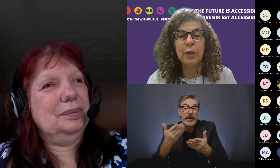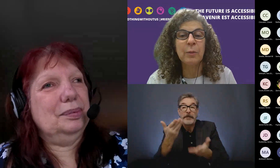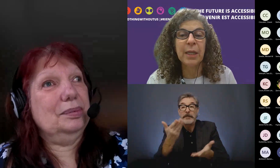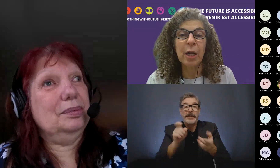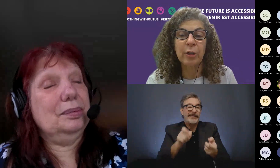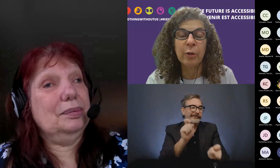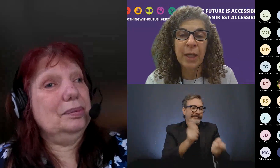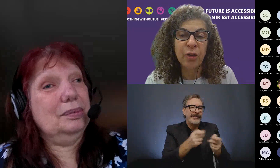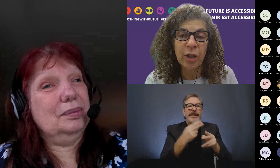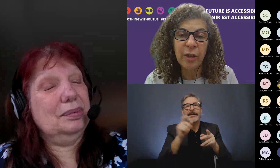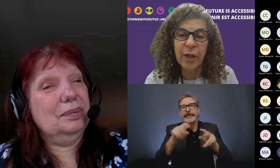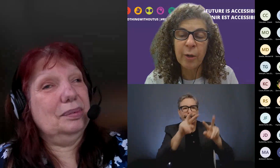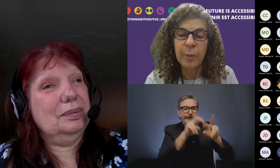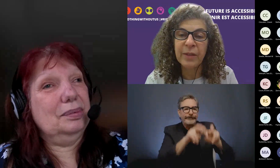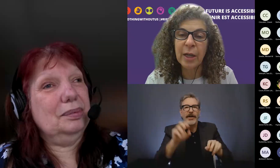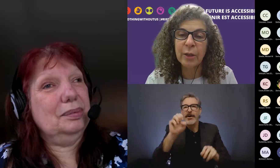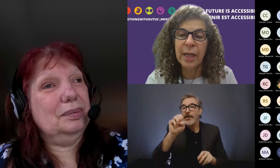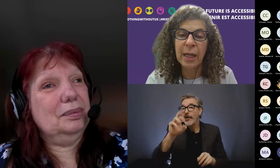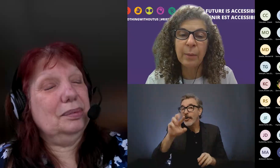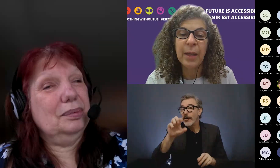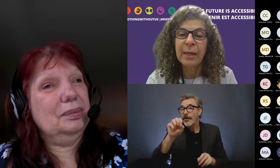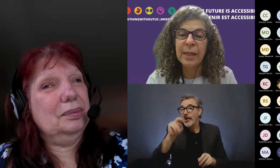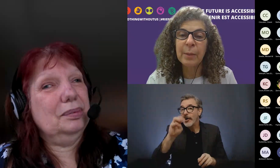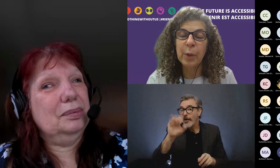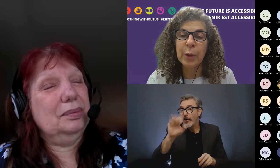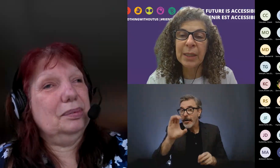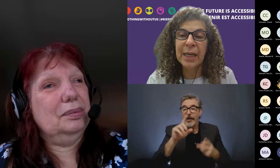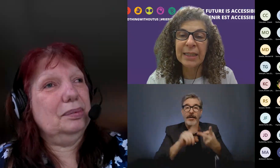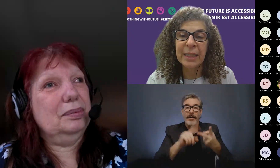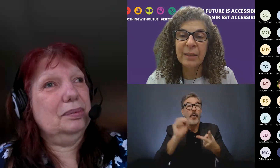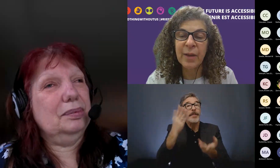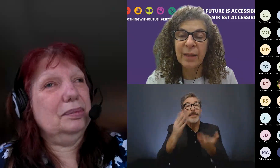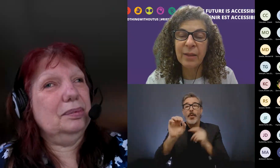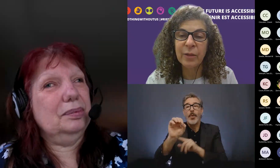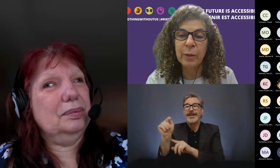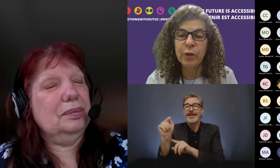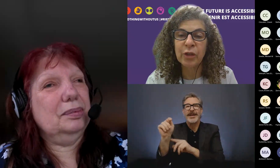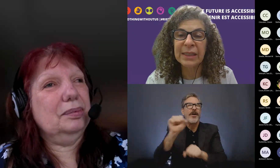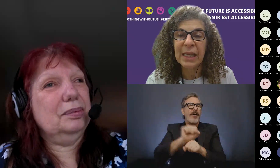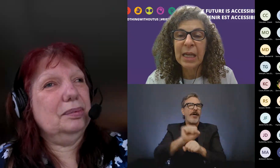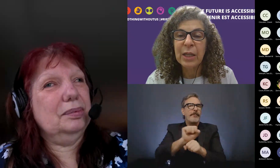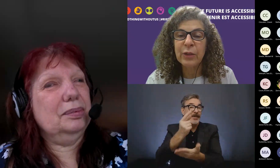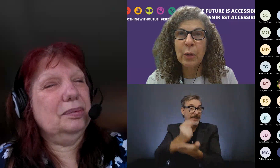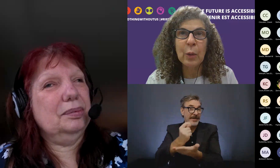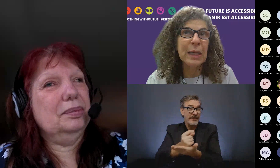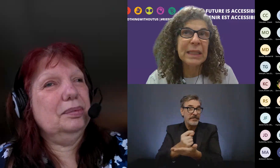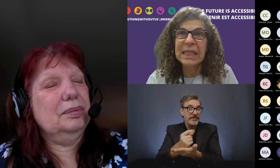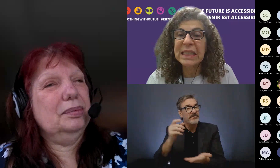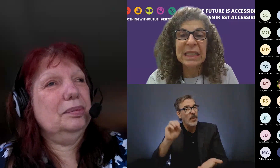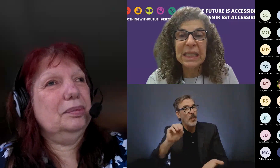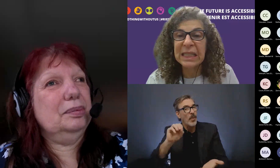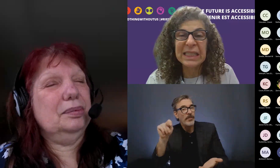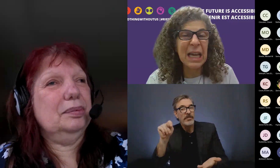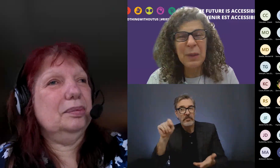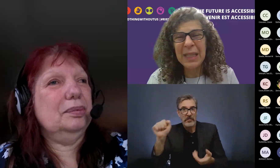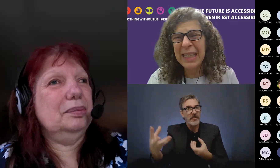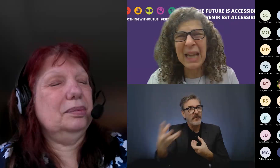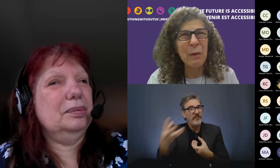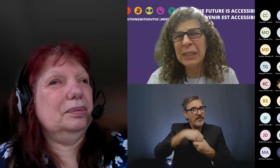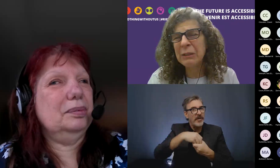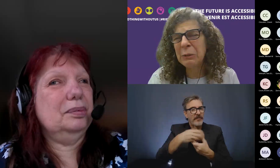assessment. It could be an occupational therapist that could help the employee identify the solutions. So it's